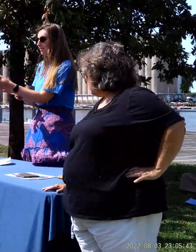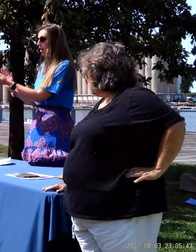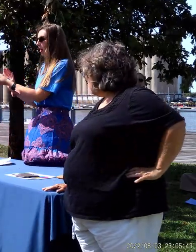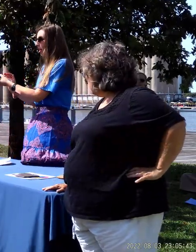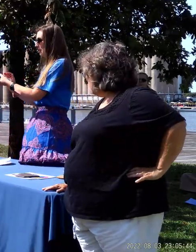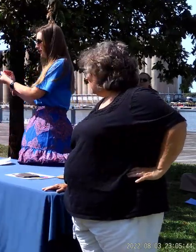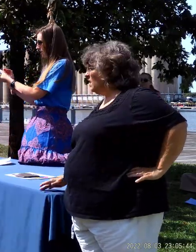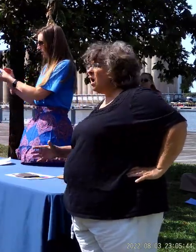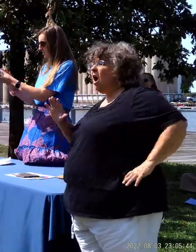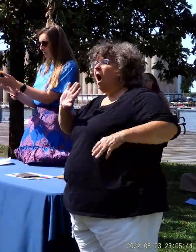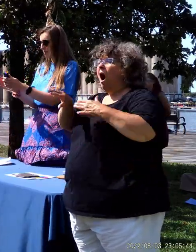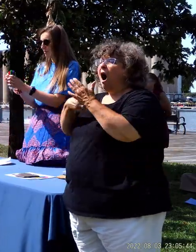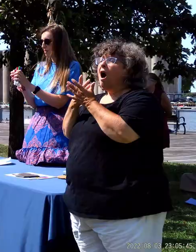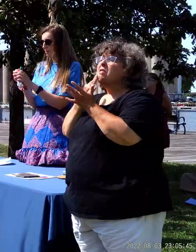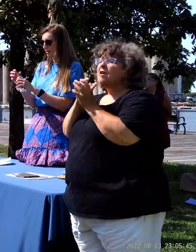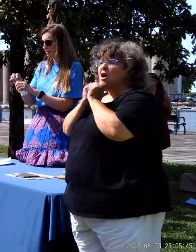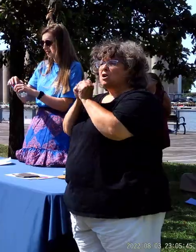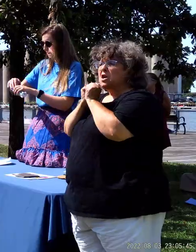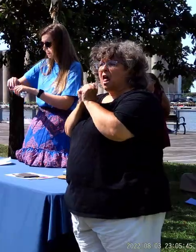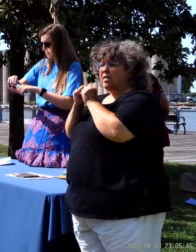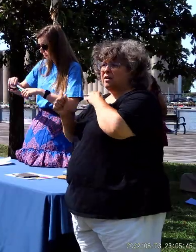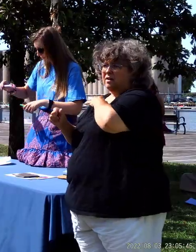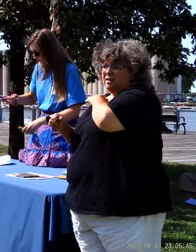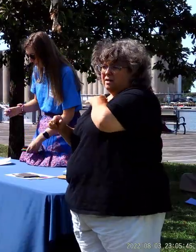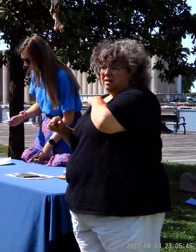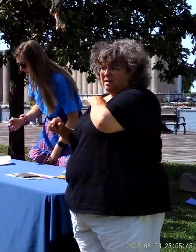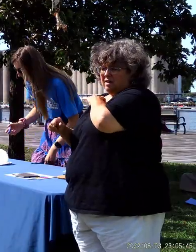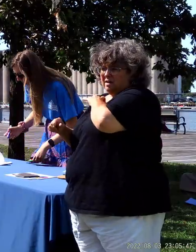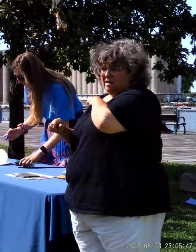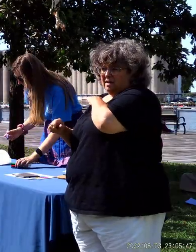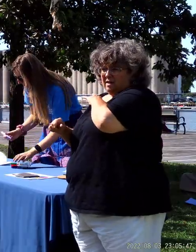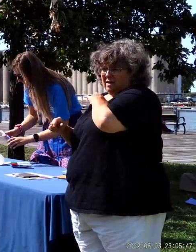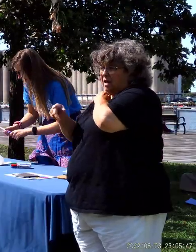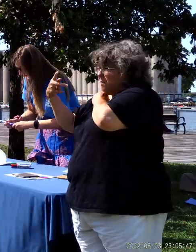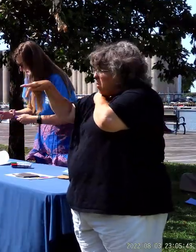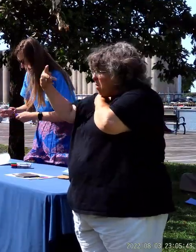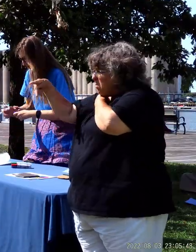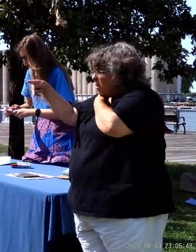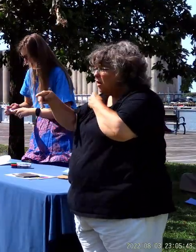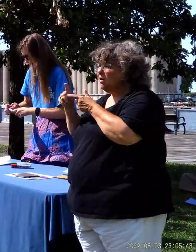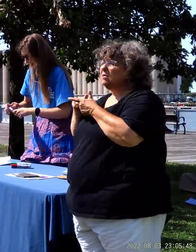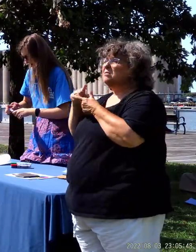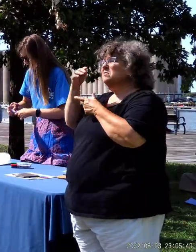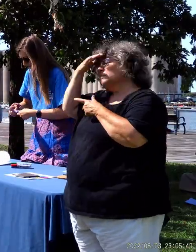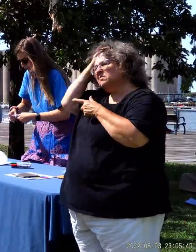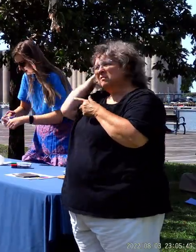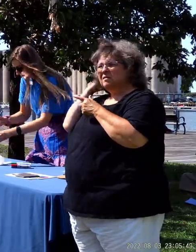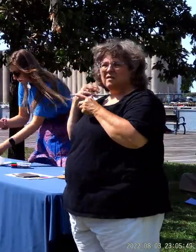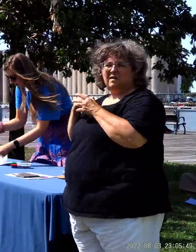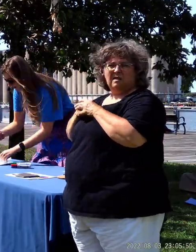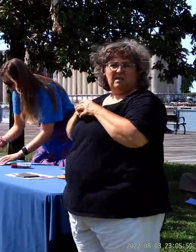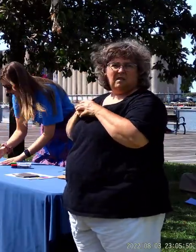right, so I have all of my colors of the rainbow up here. I'm going to start with some purple.